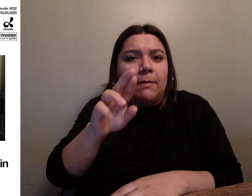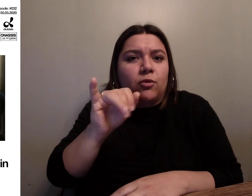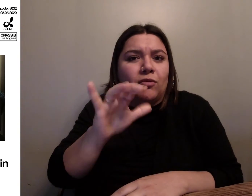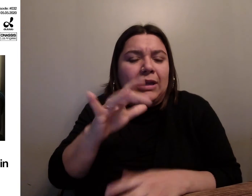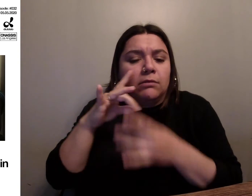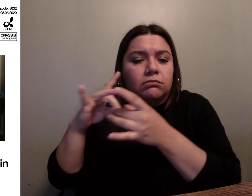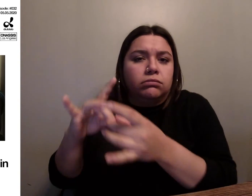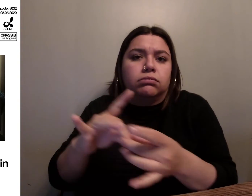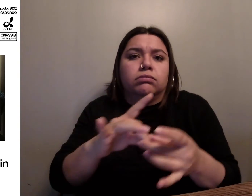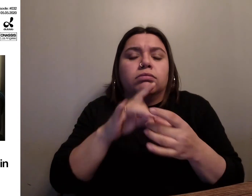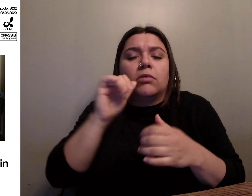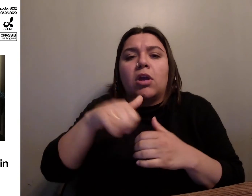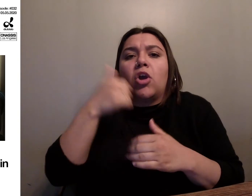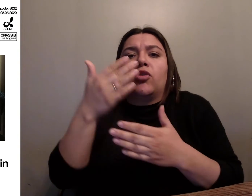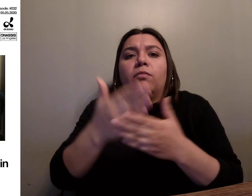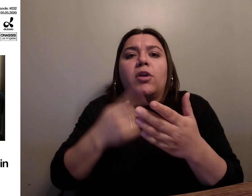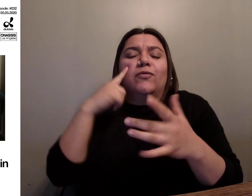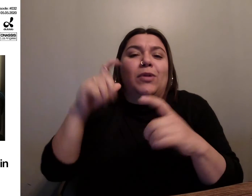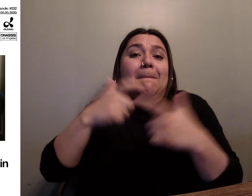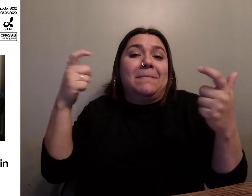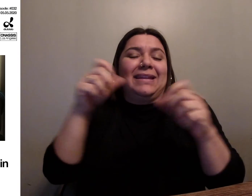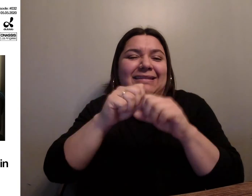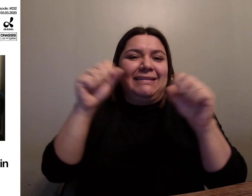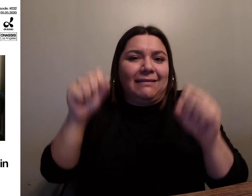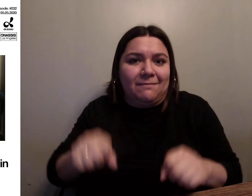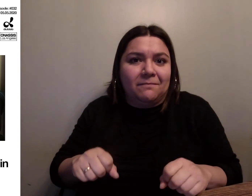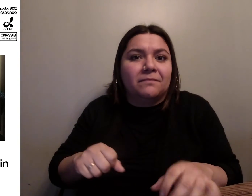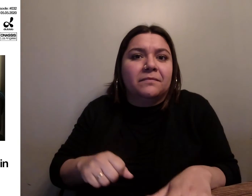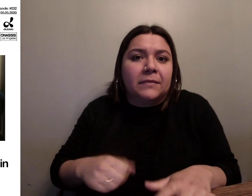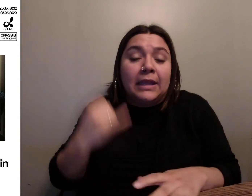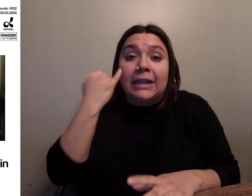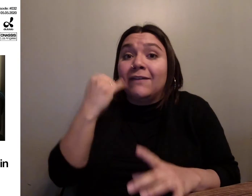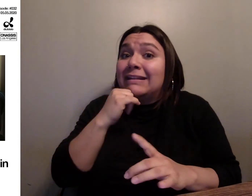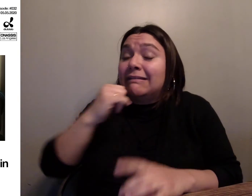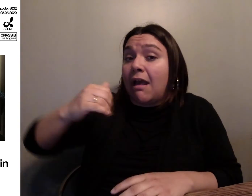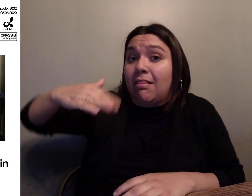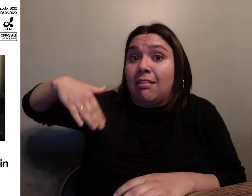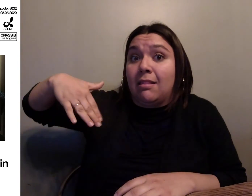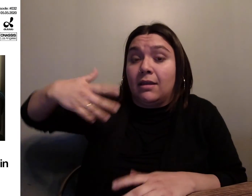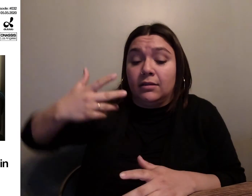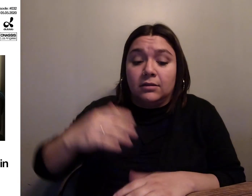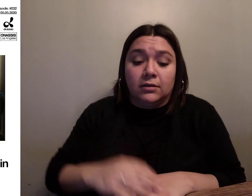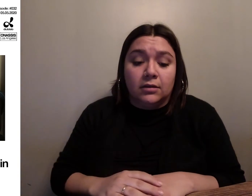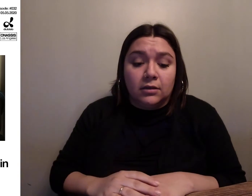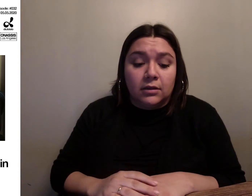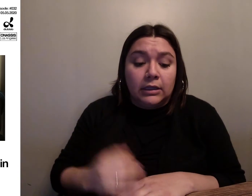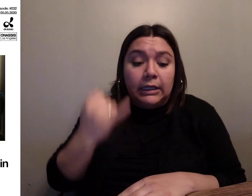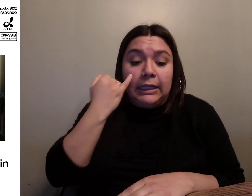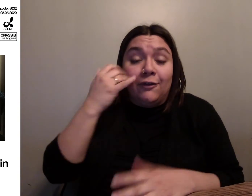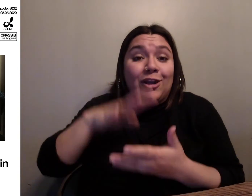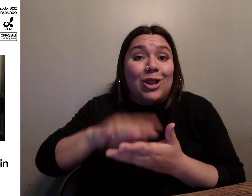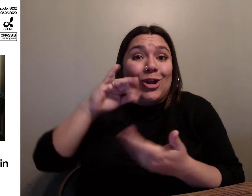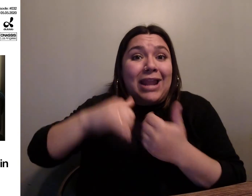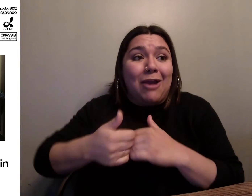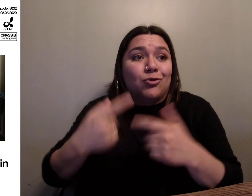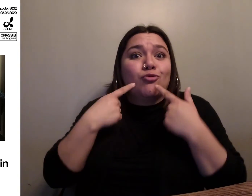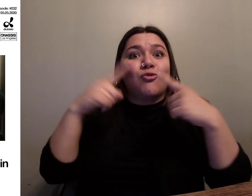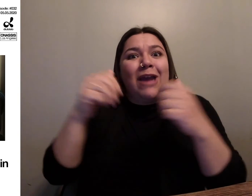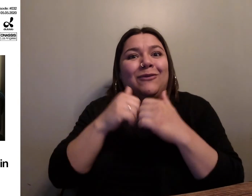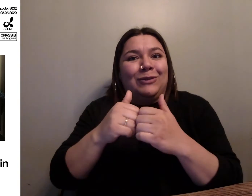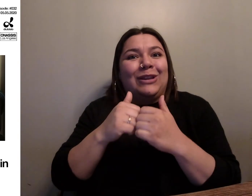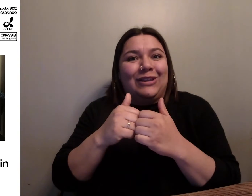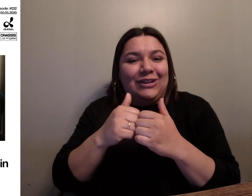learn to thrive together as part of that living, breathing, life-affirming organism, as part of